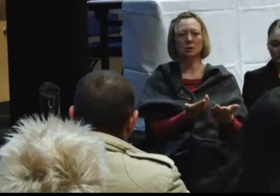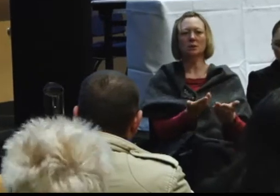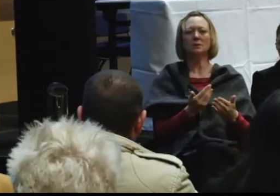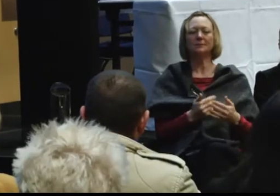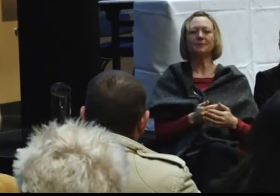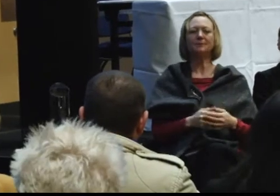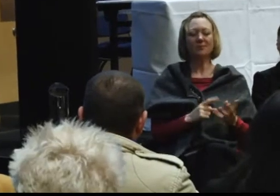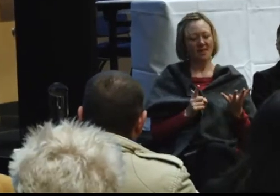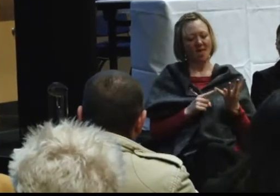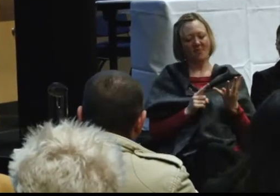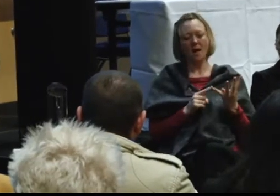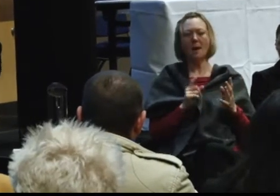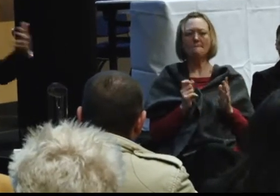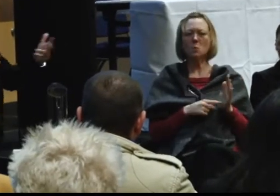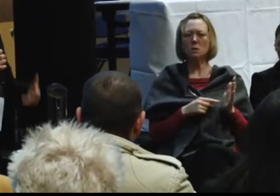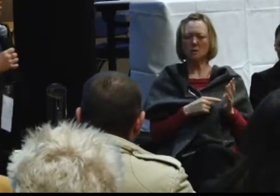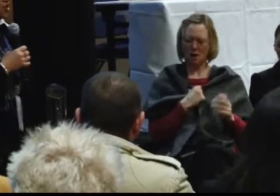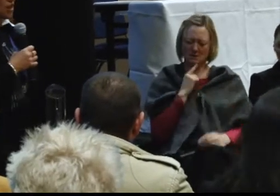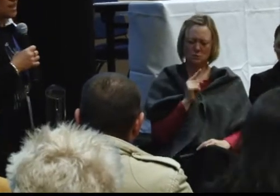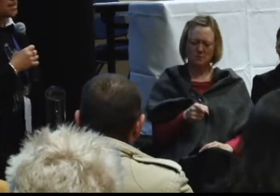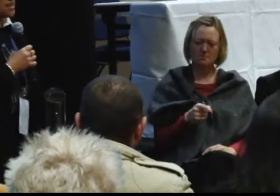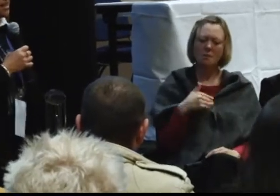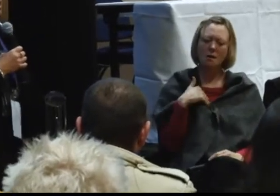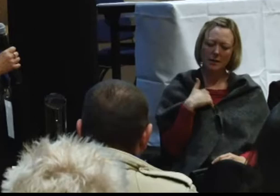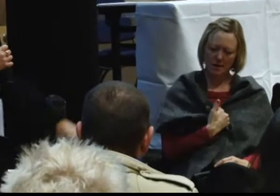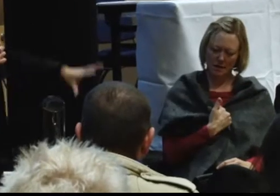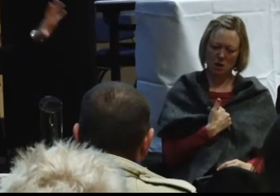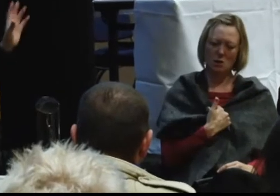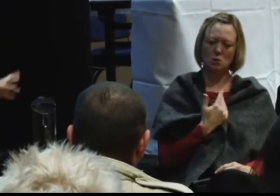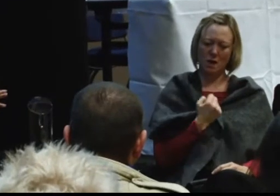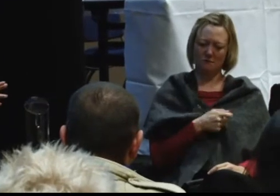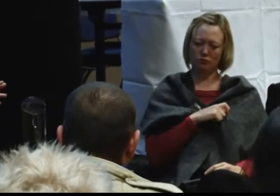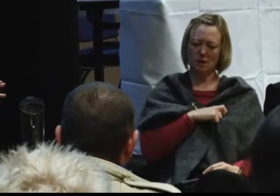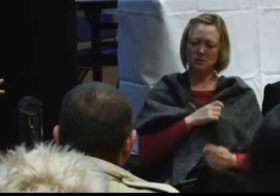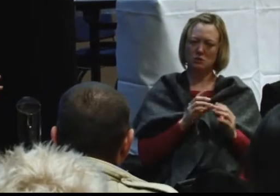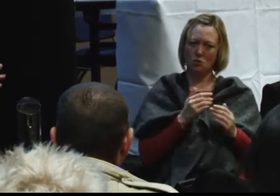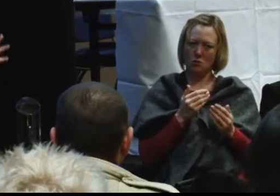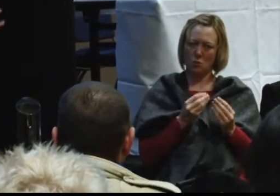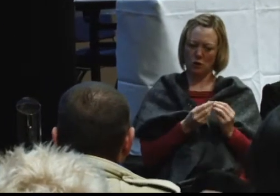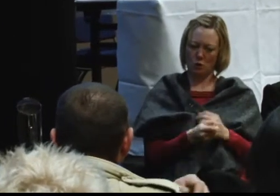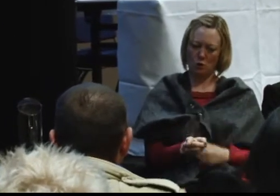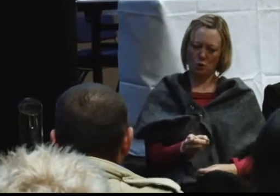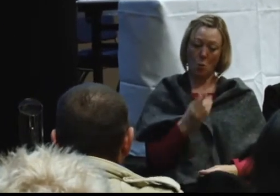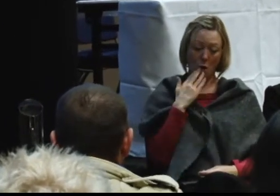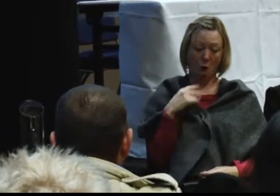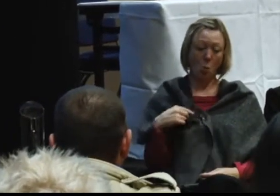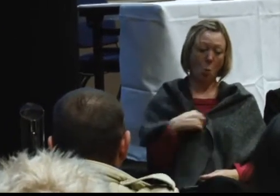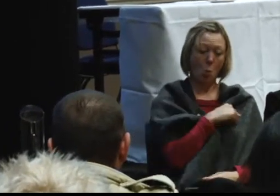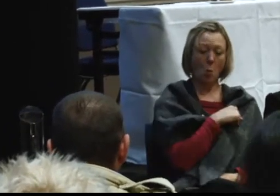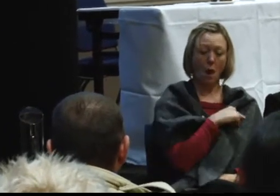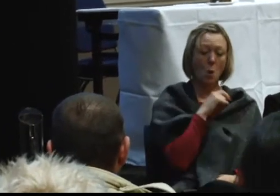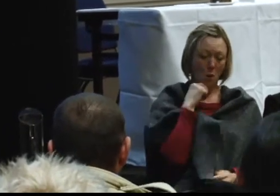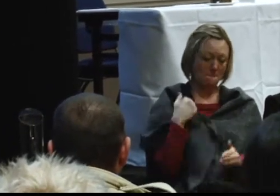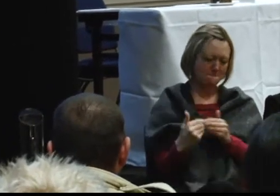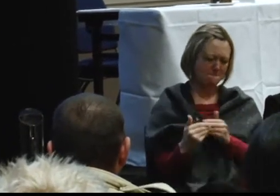The other important thing was I said to them, I need to be able to trust that when I walk away, you're going to manage yourself